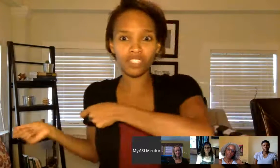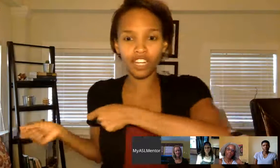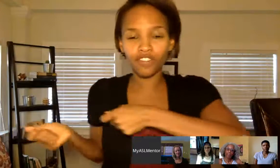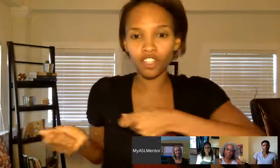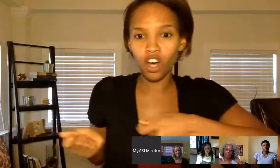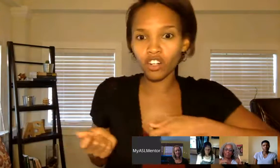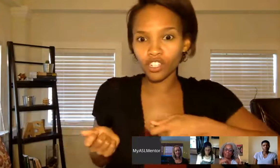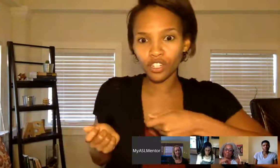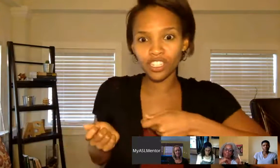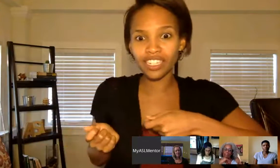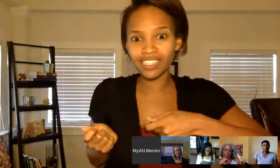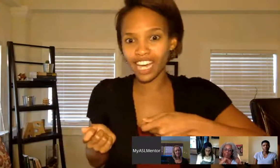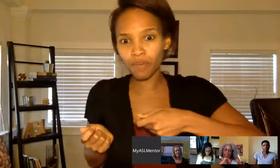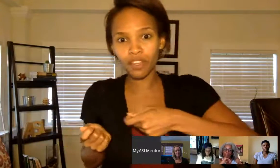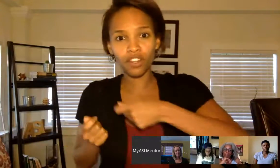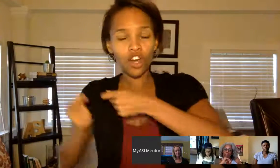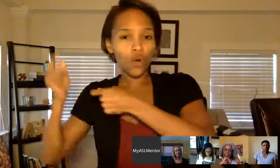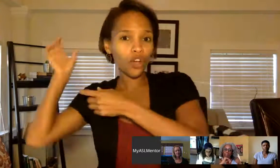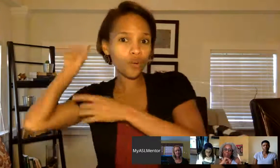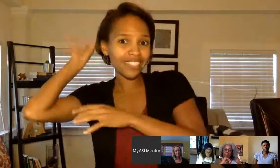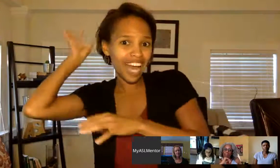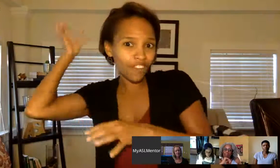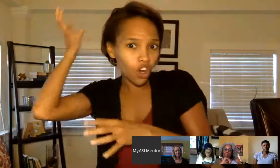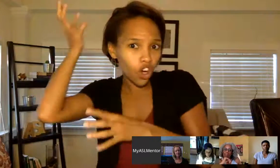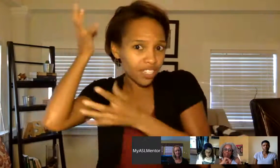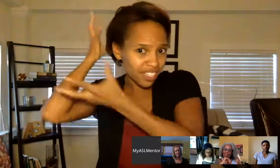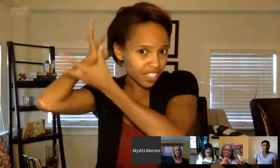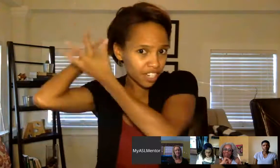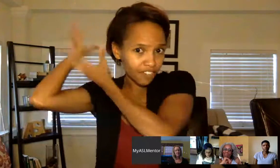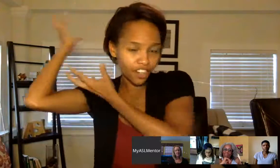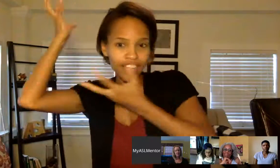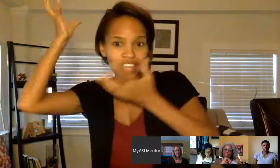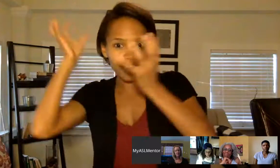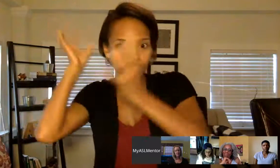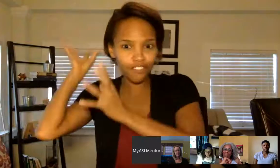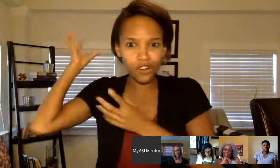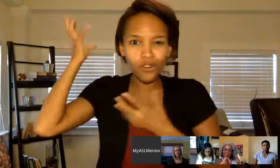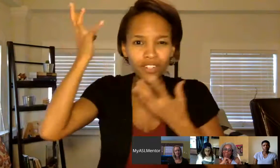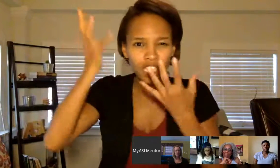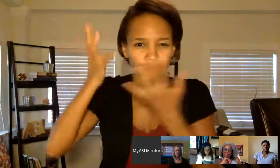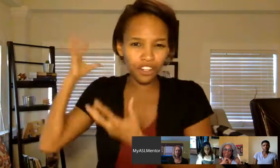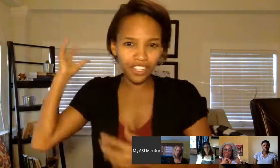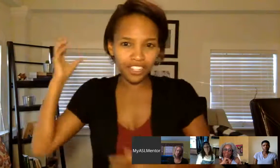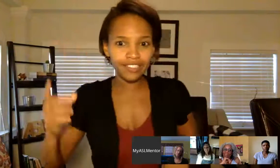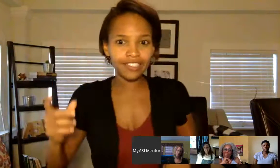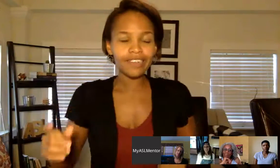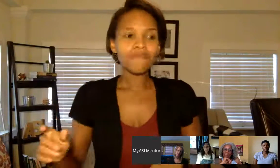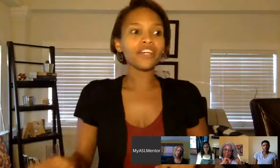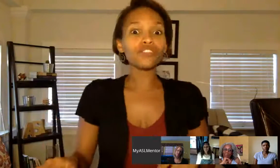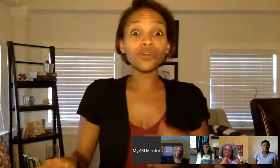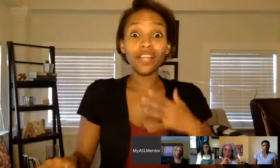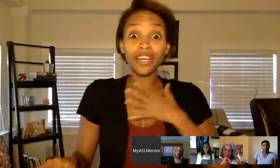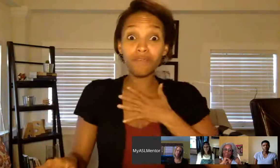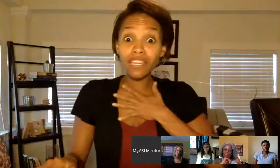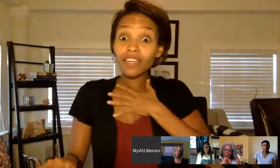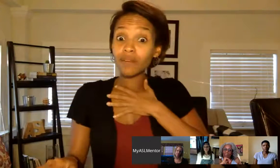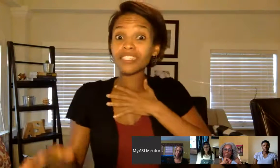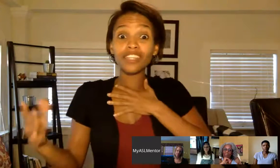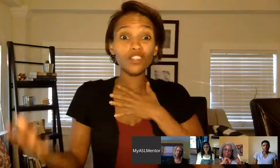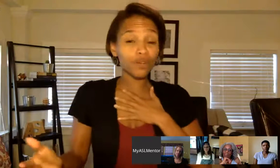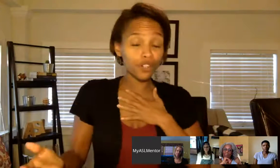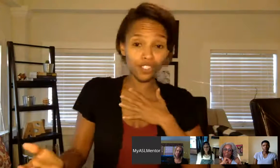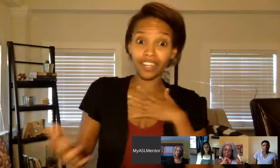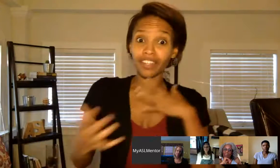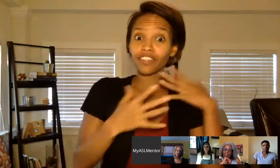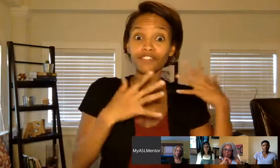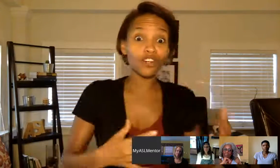own stuff along to the assignment. We always have all this stuff in our head from our own experience. And so, like me, I'm a